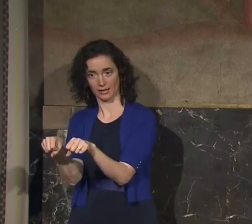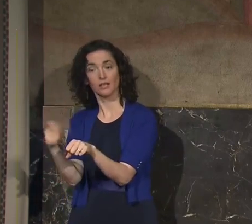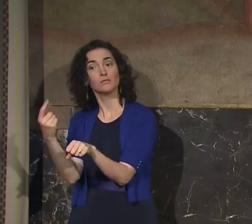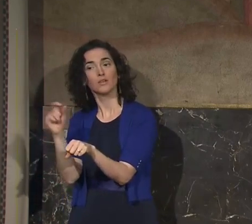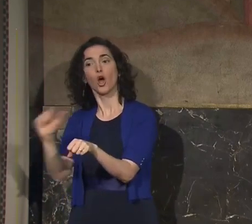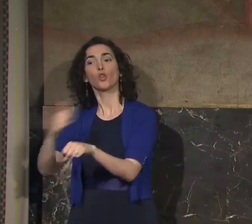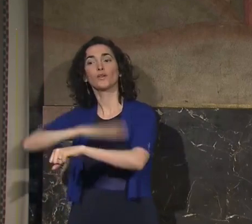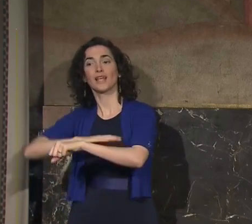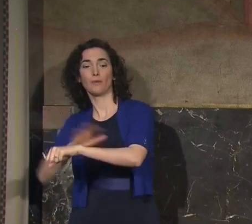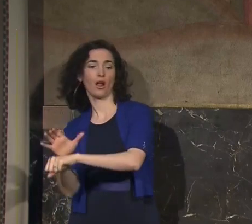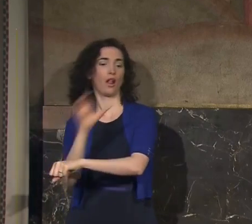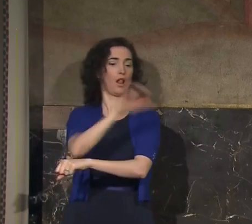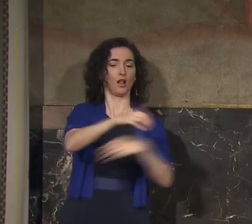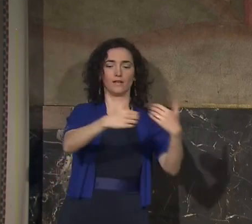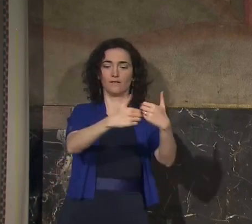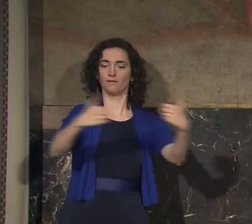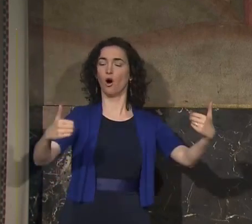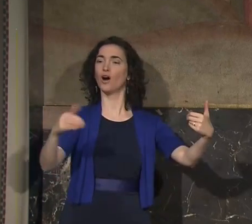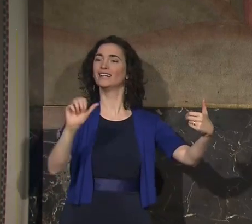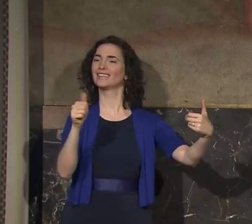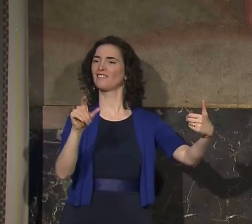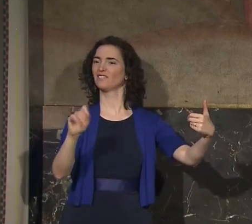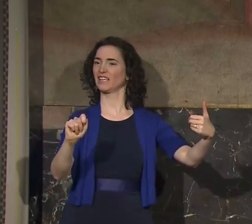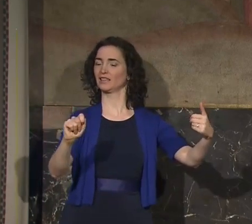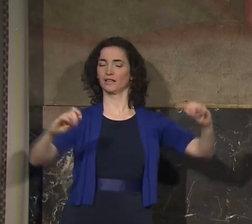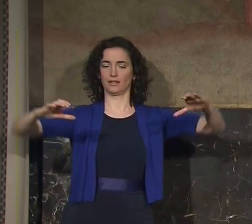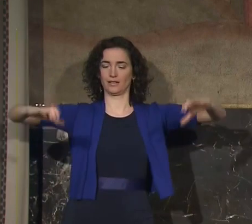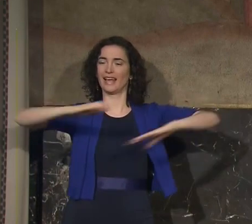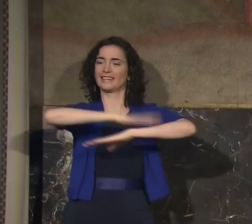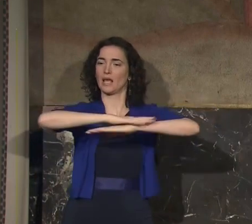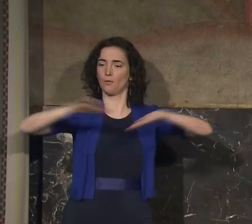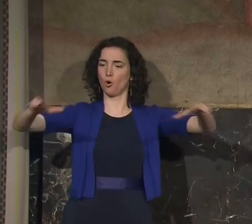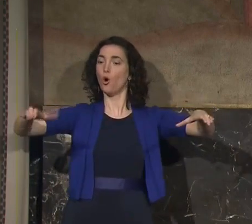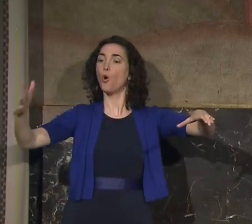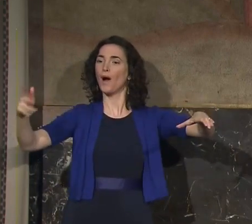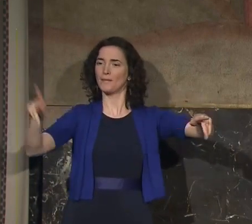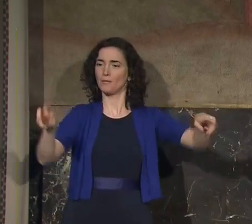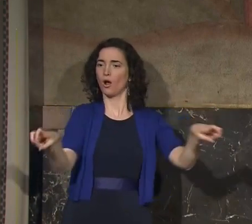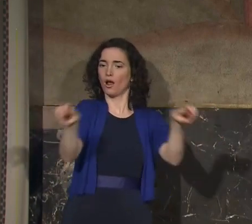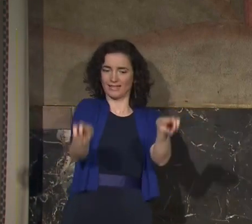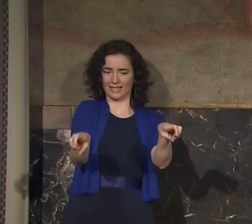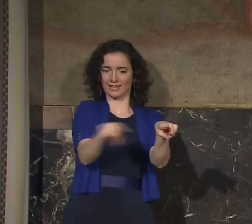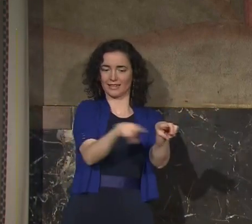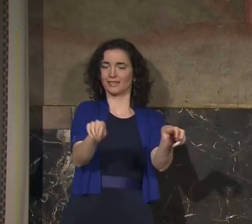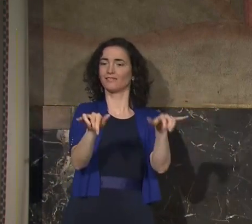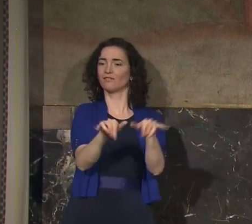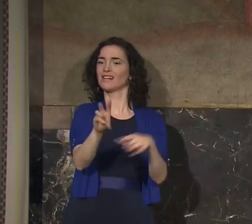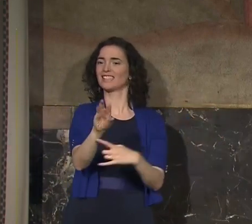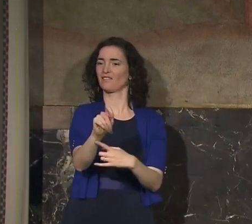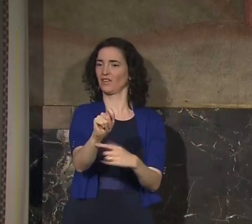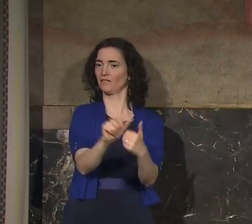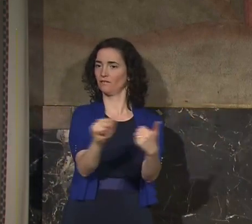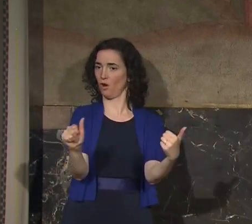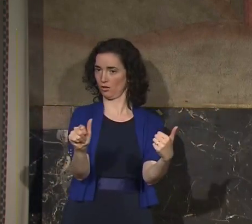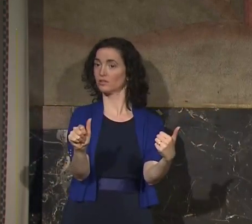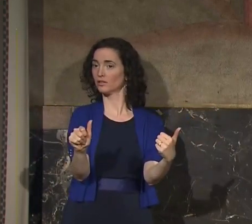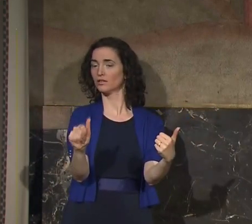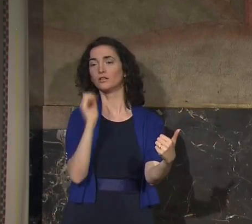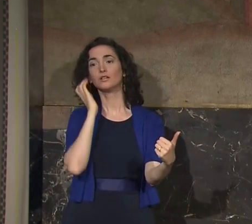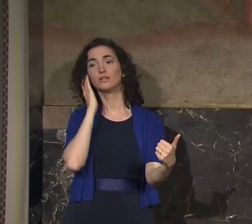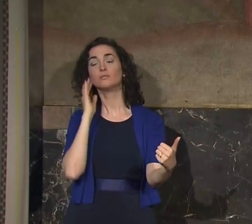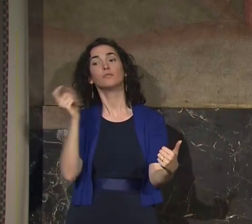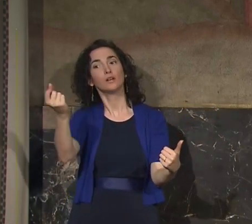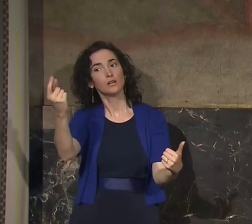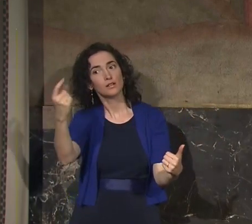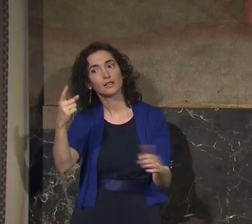next table so that you have 6 feet between people. And what you cannot do as a business or a church or something